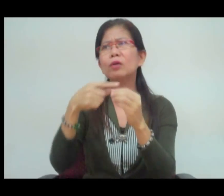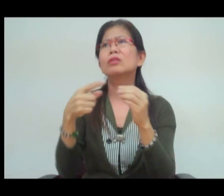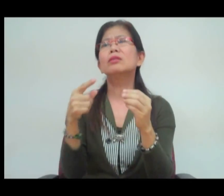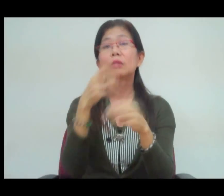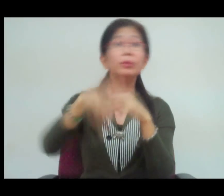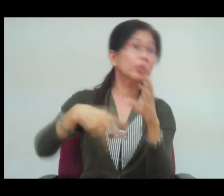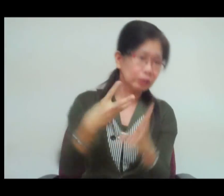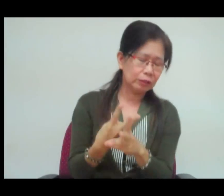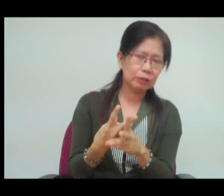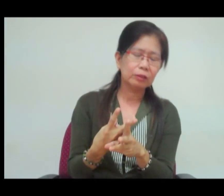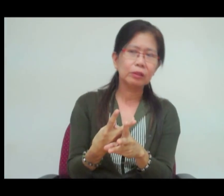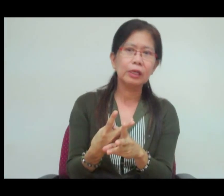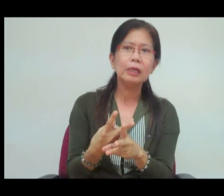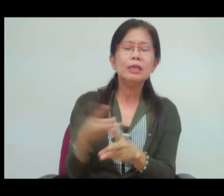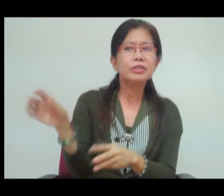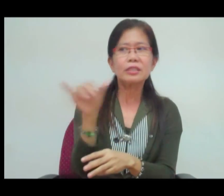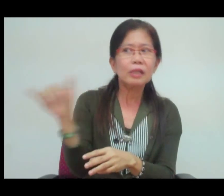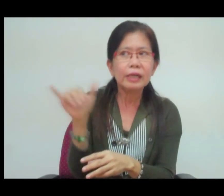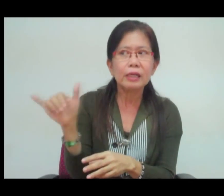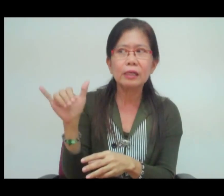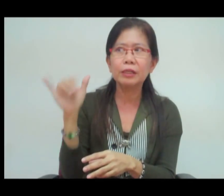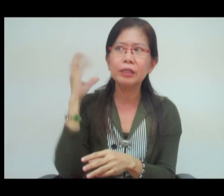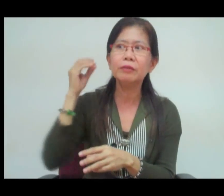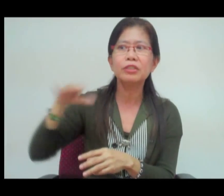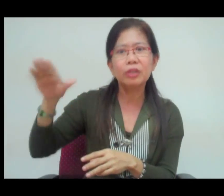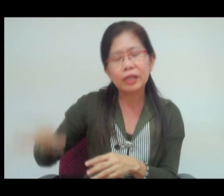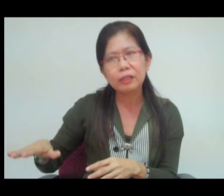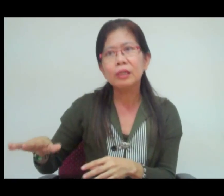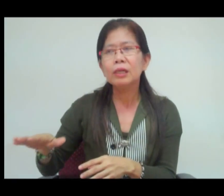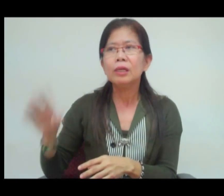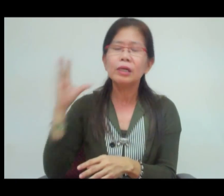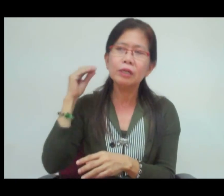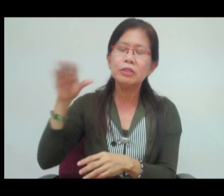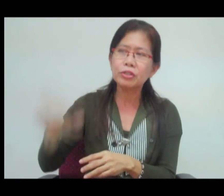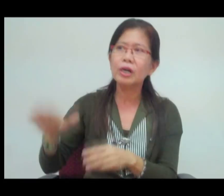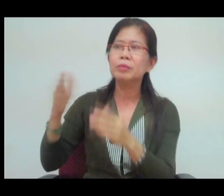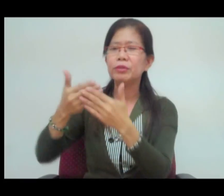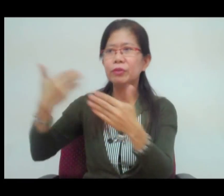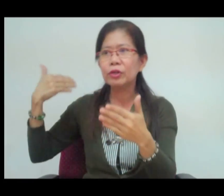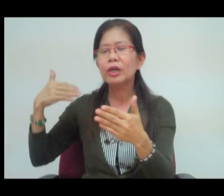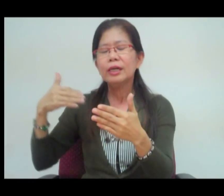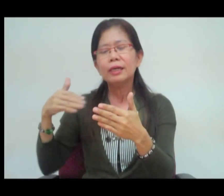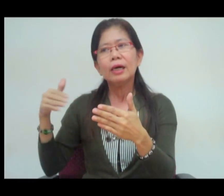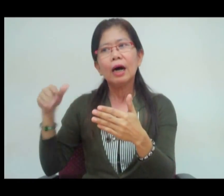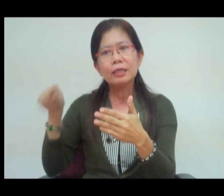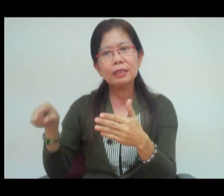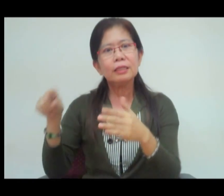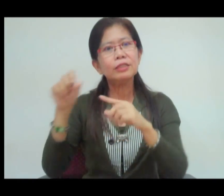the world. Okay, just like a hearing child. A hearing child, before he